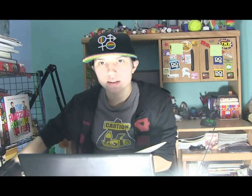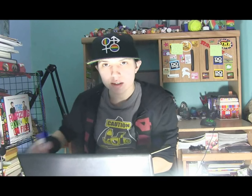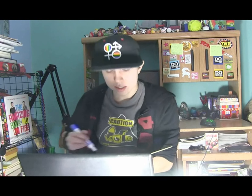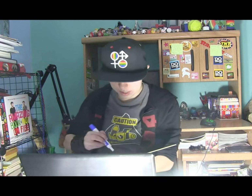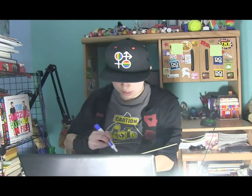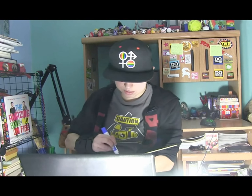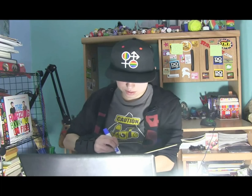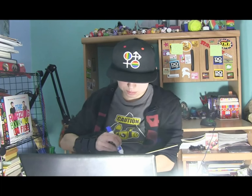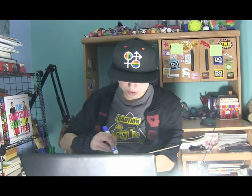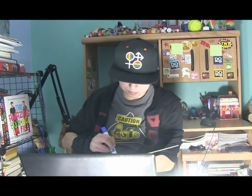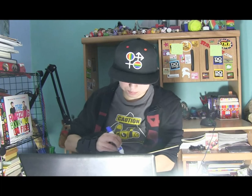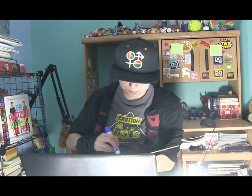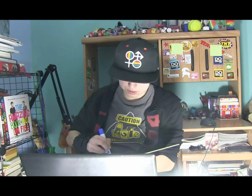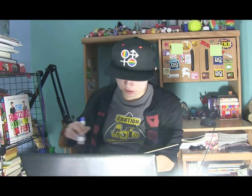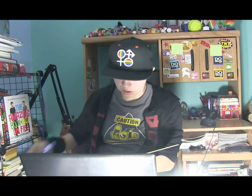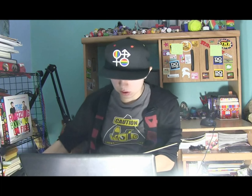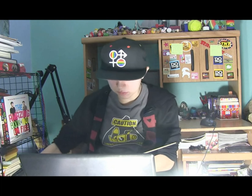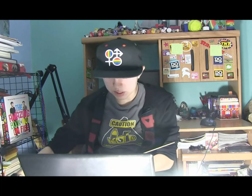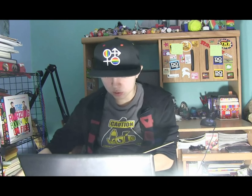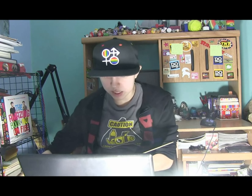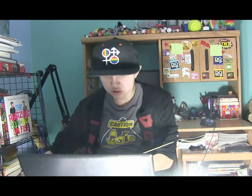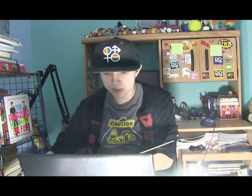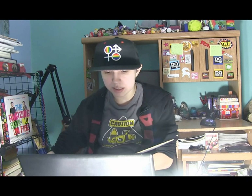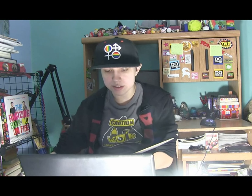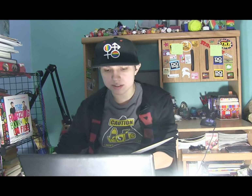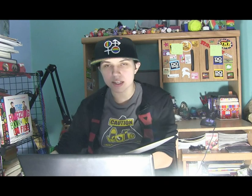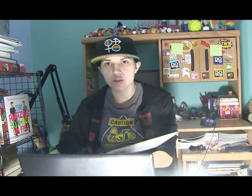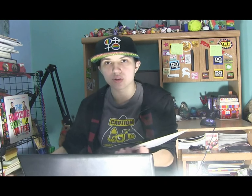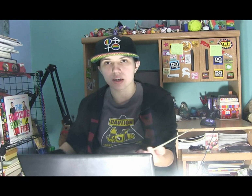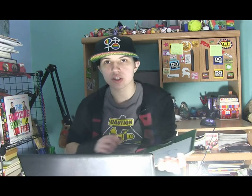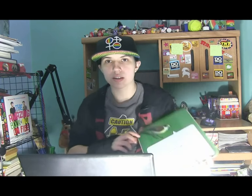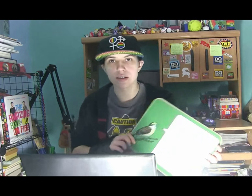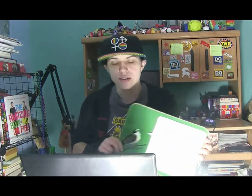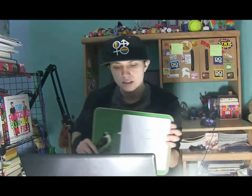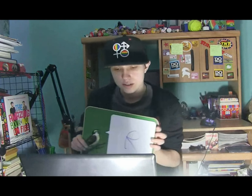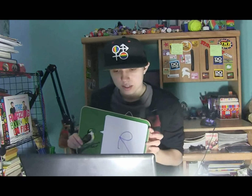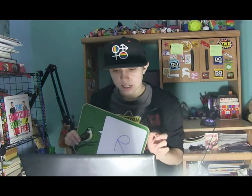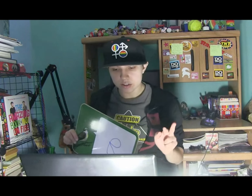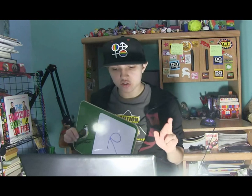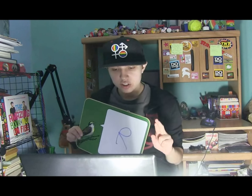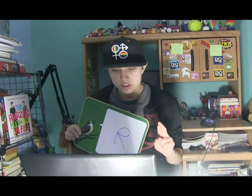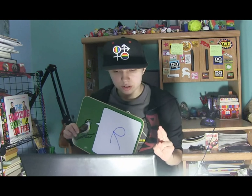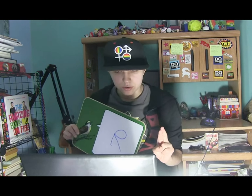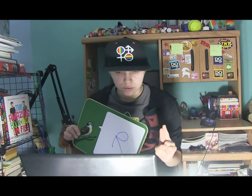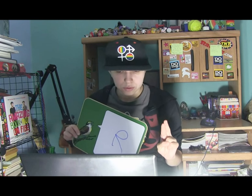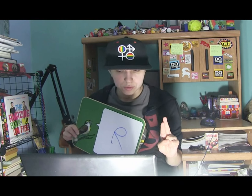Yeah guys, this is going to be a bit of a long video, but that's just because this is introduction. And introductions are always